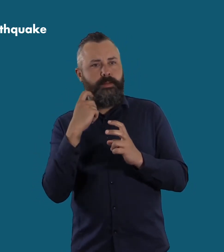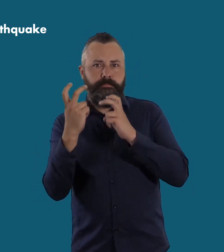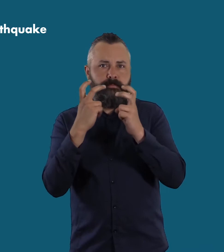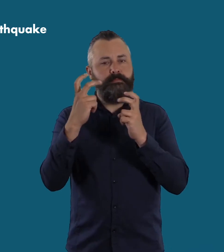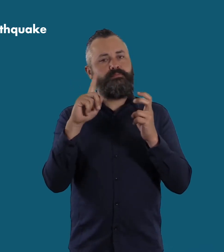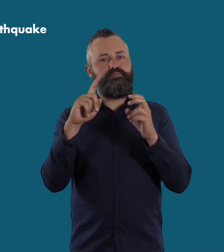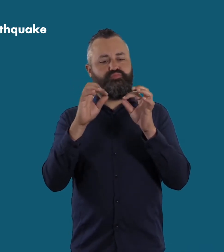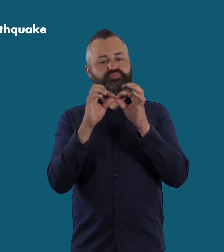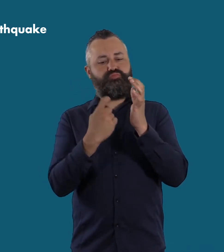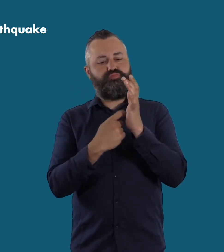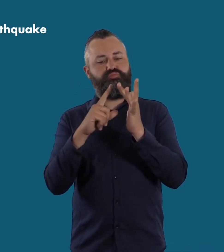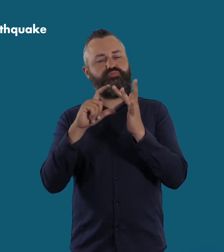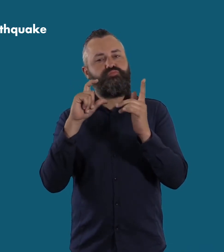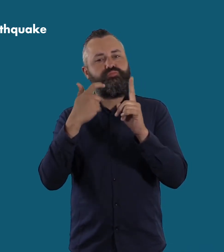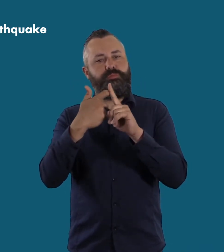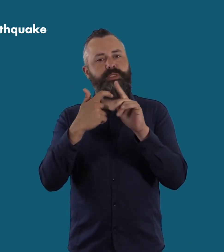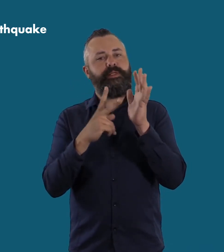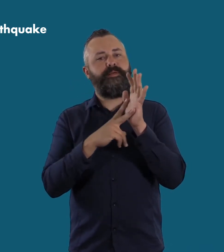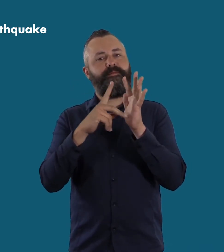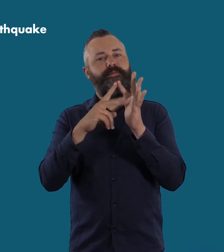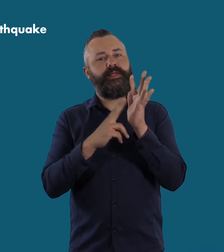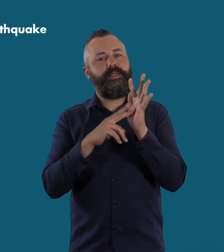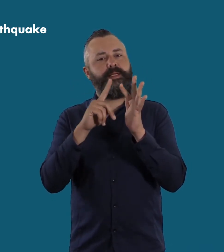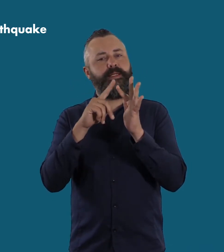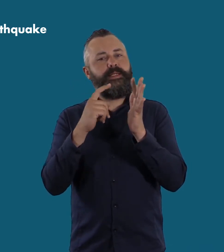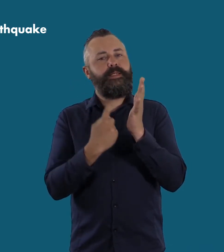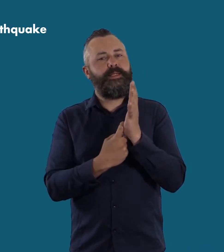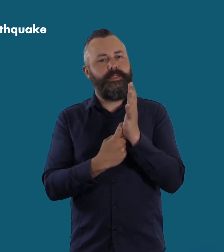flexible in the event of an earthquake than double brick and stone.